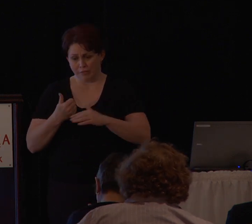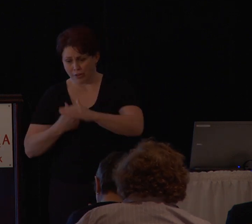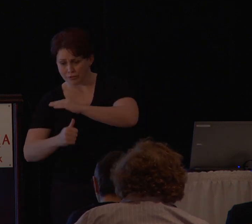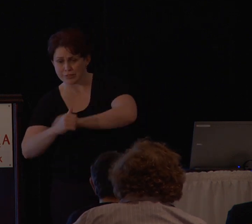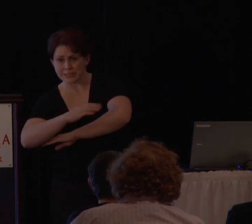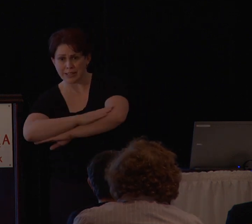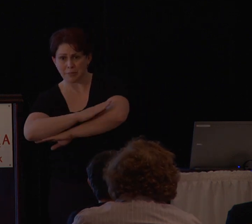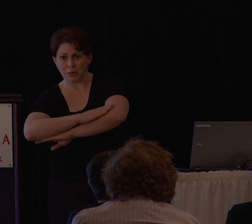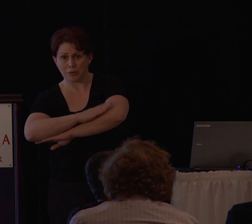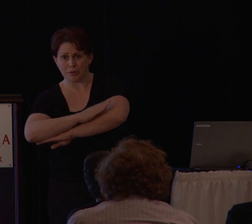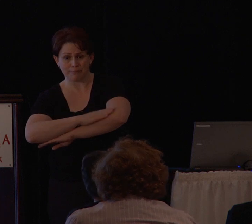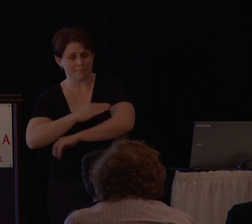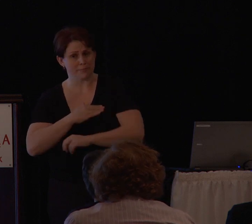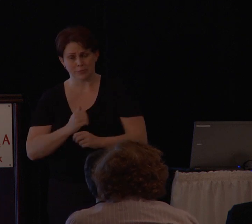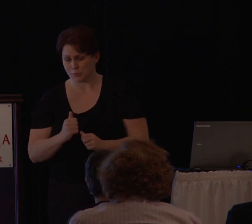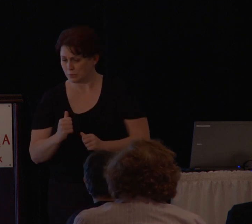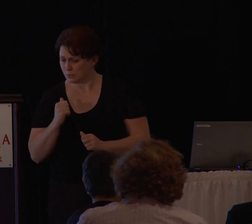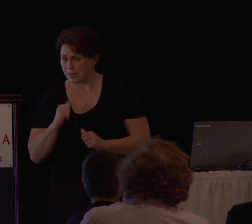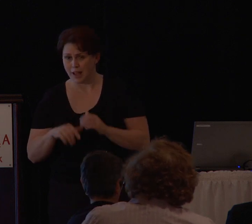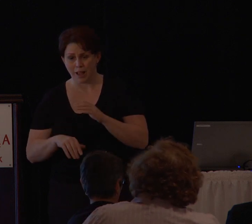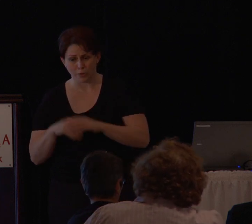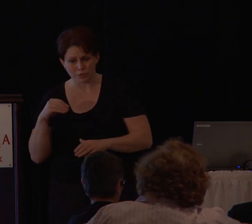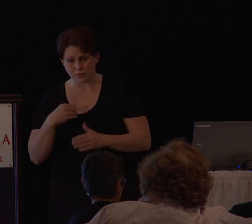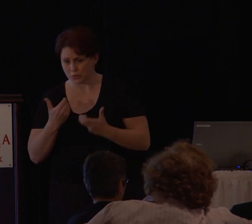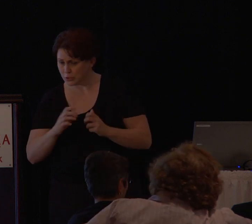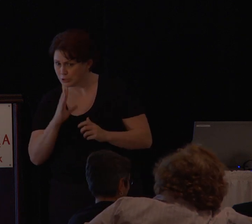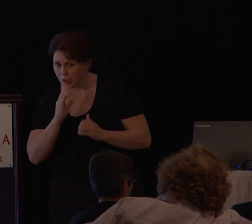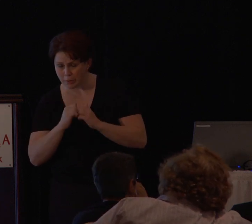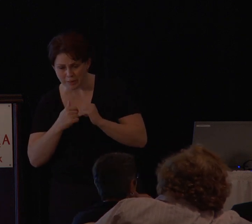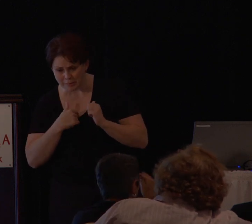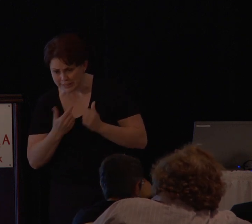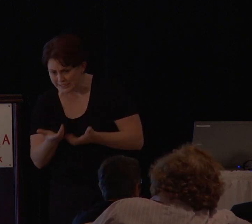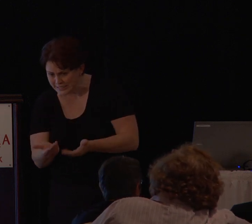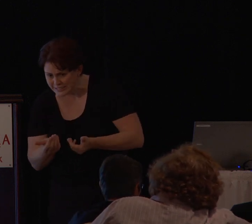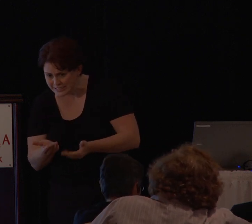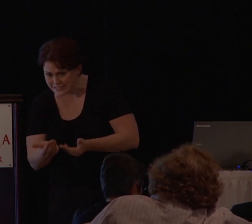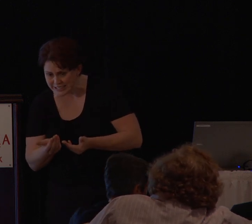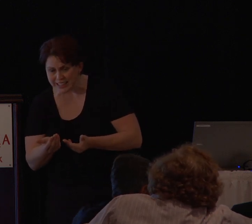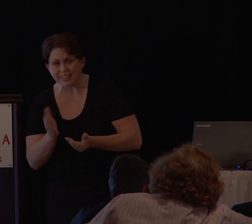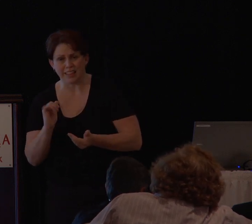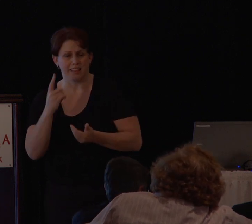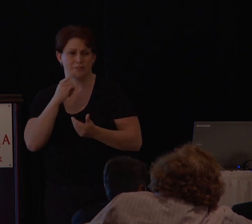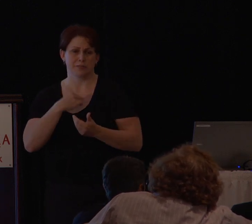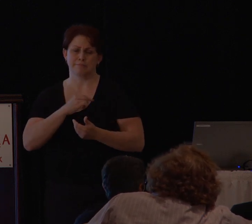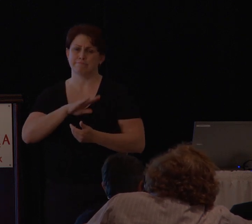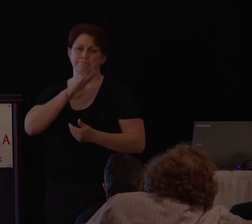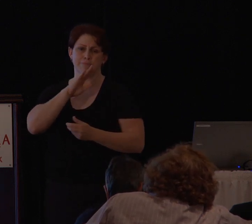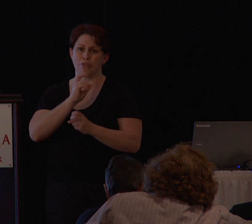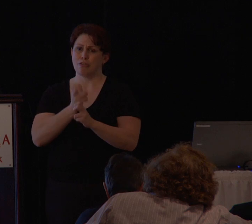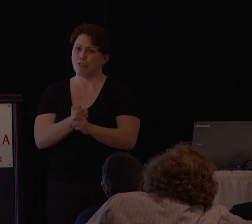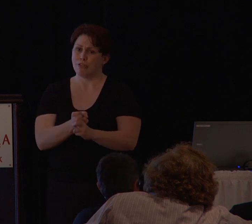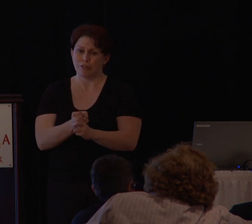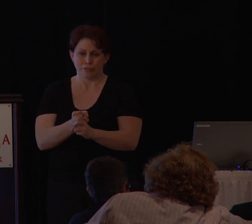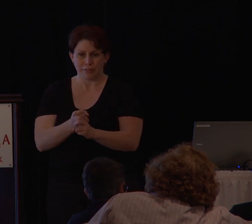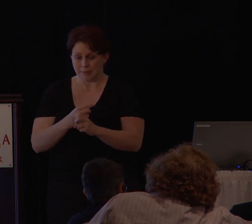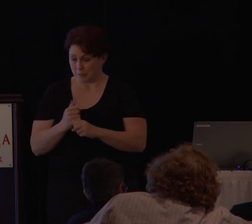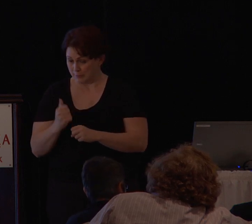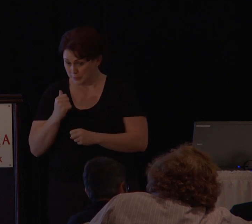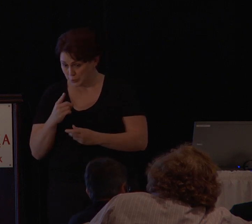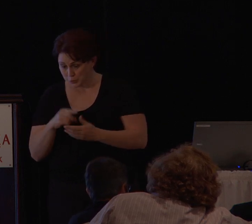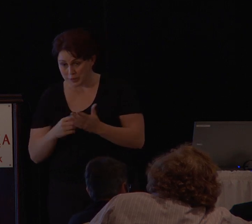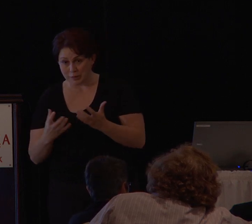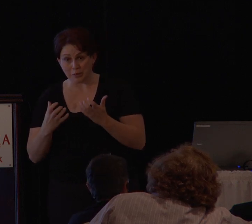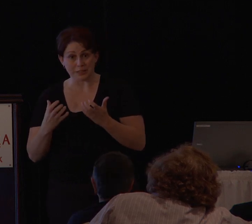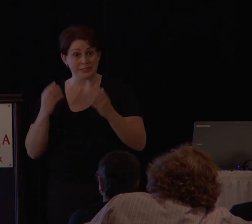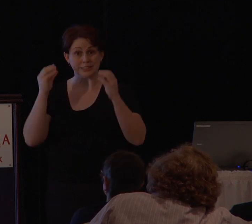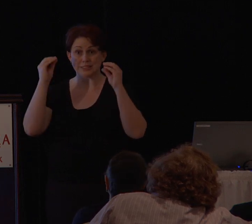table and they won't talk to you and refuse to come out and they don't know and they refuse to do what you want." So the